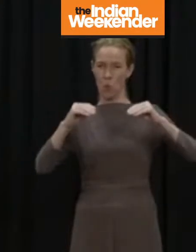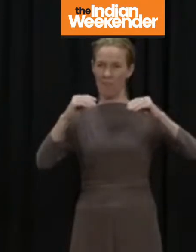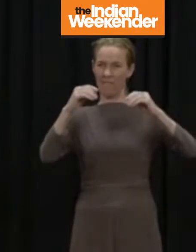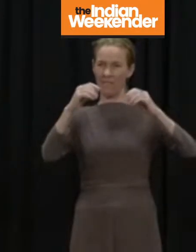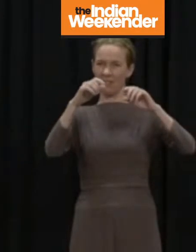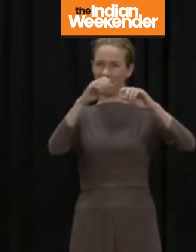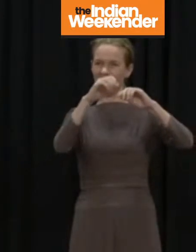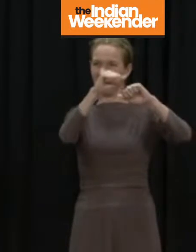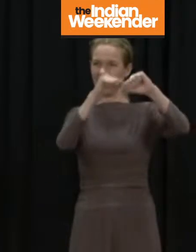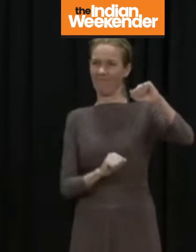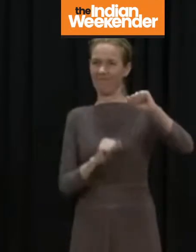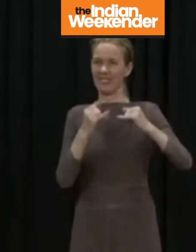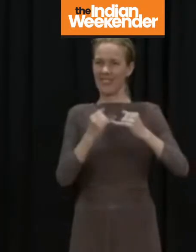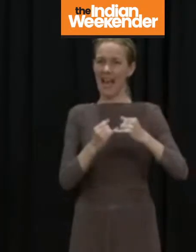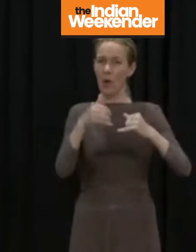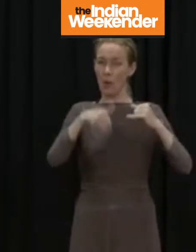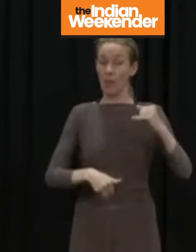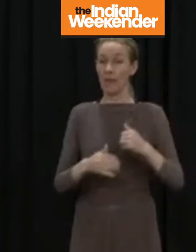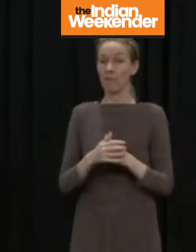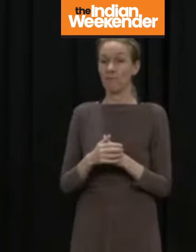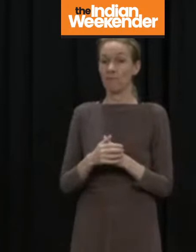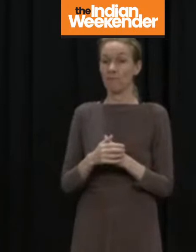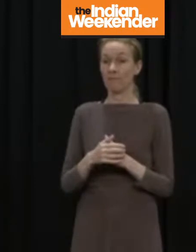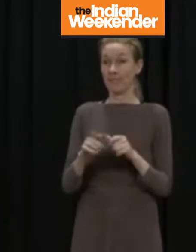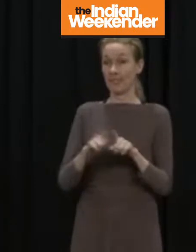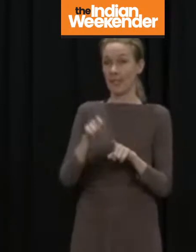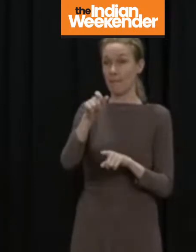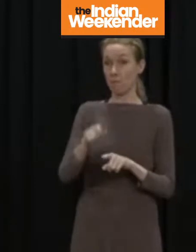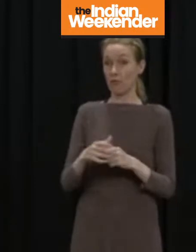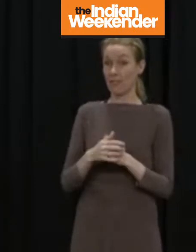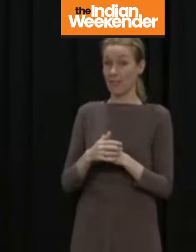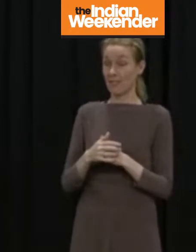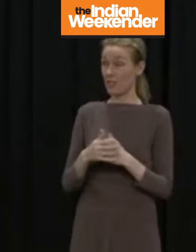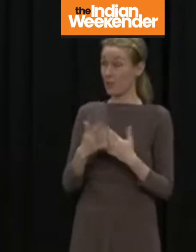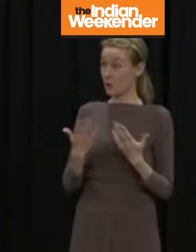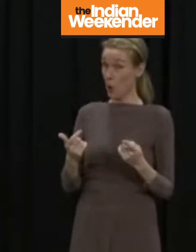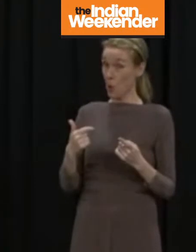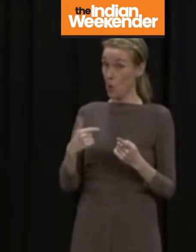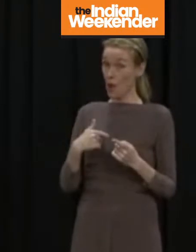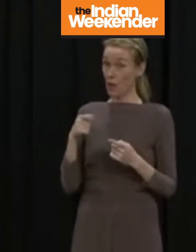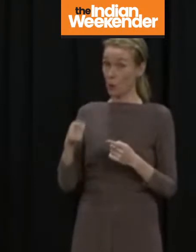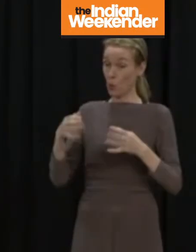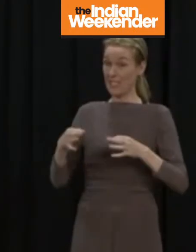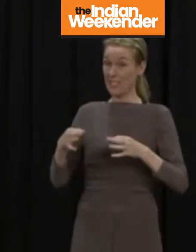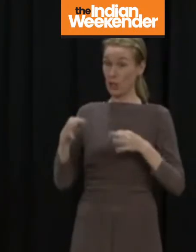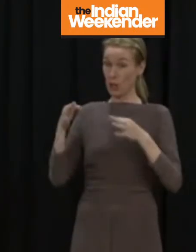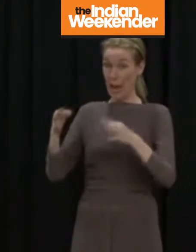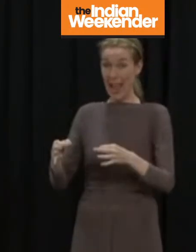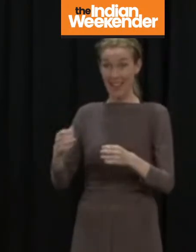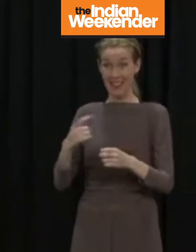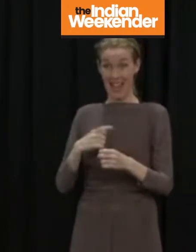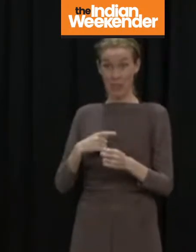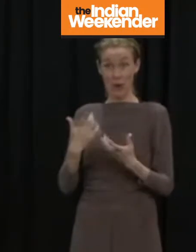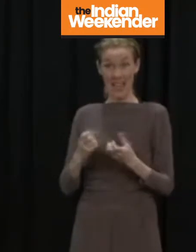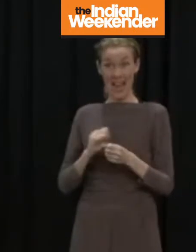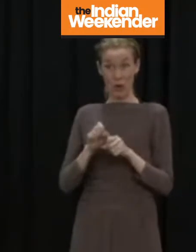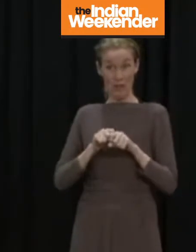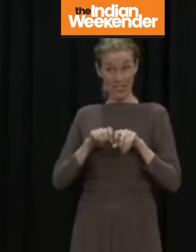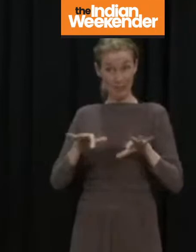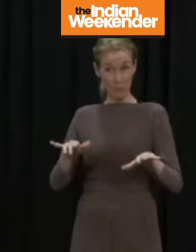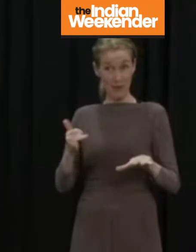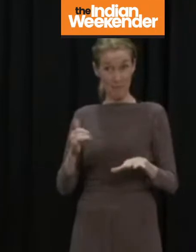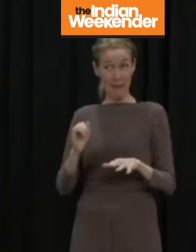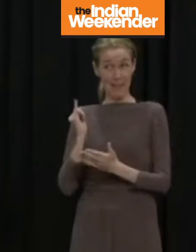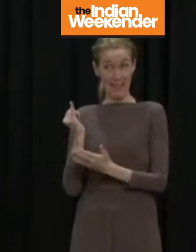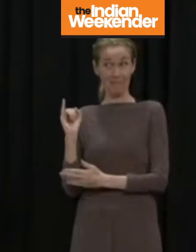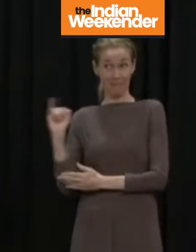And the fact that you didn't extend the boundary yesterday, do you think that could have contributed to the transmission, these new cases that we've seen in the Waikato? No, not at all. Where are the